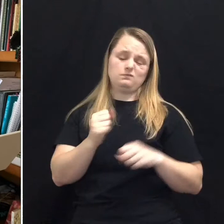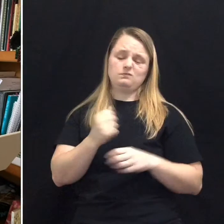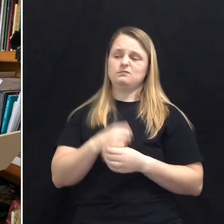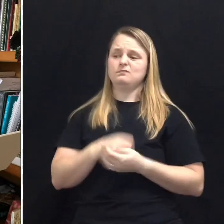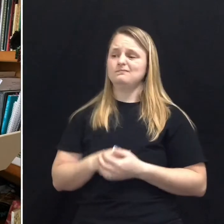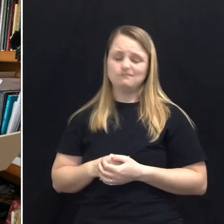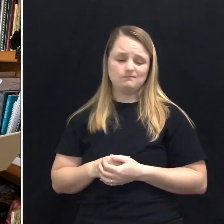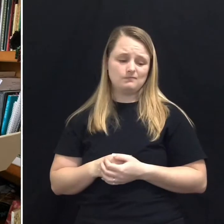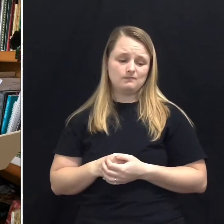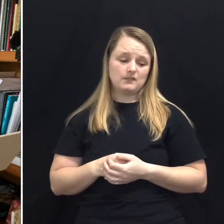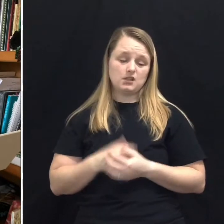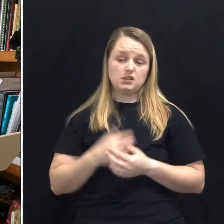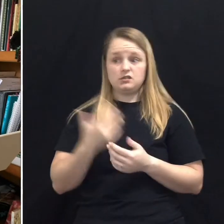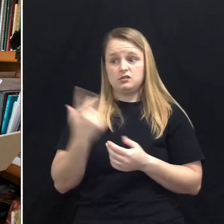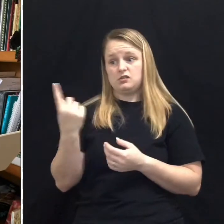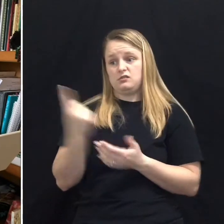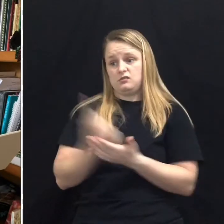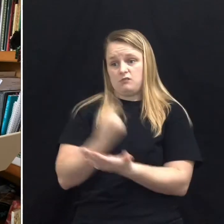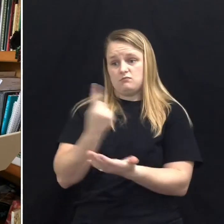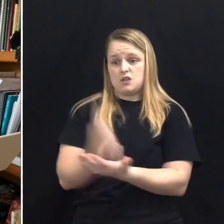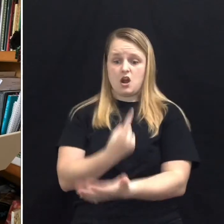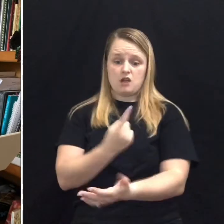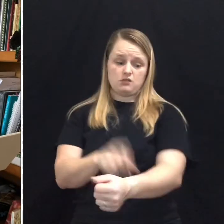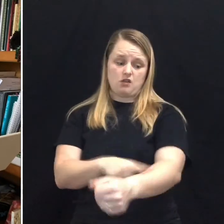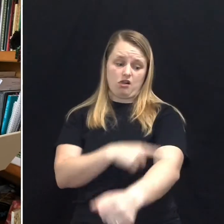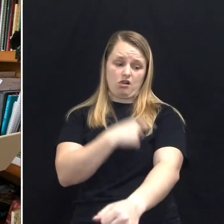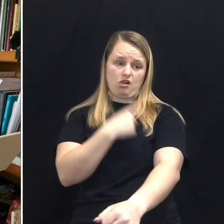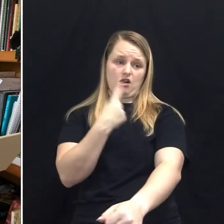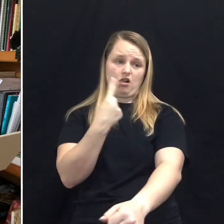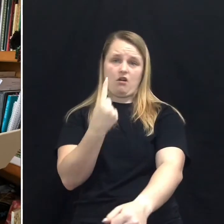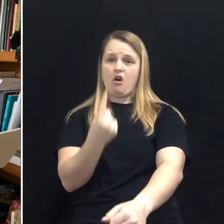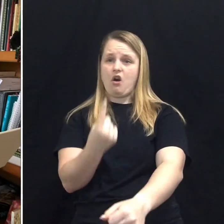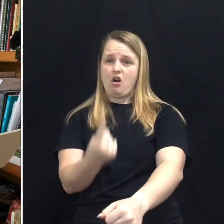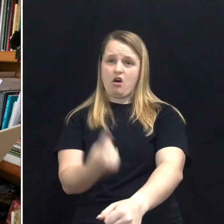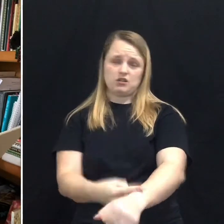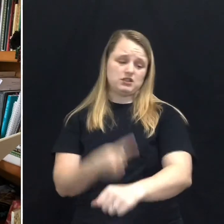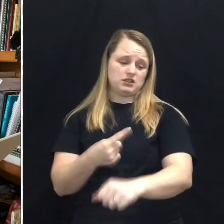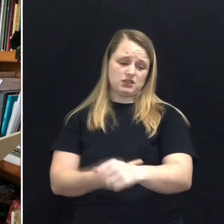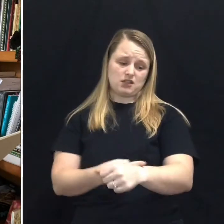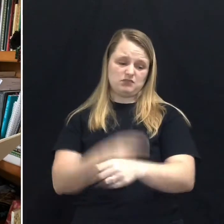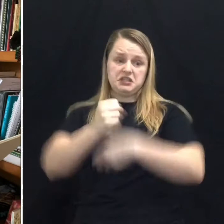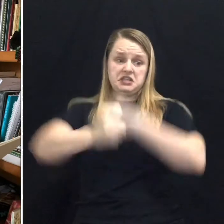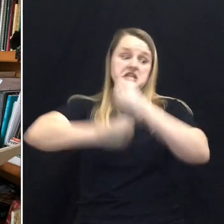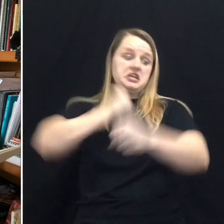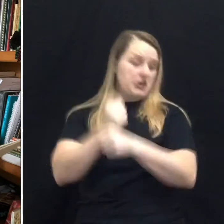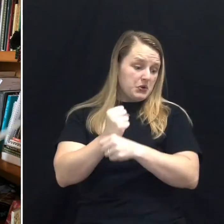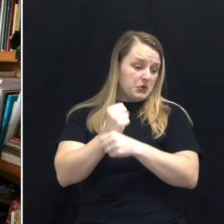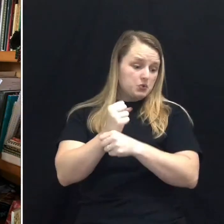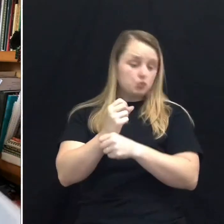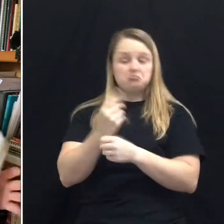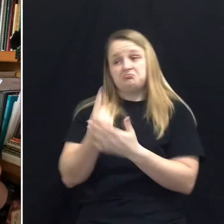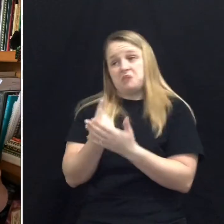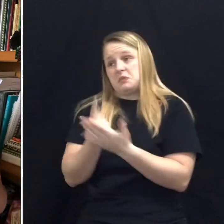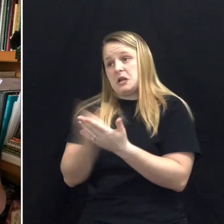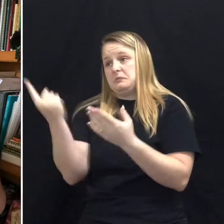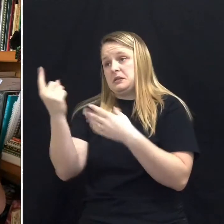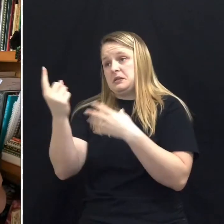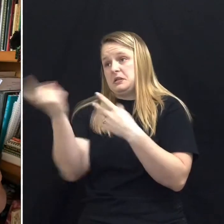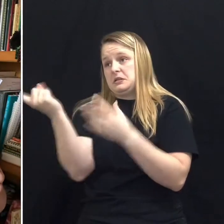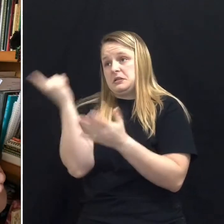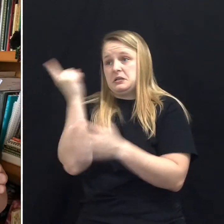This spell may last years or perhaps just a day. Now take your dear bird